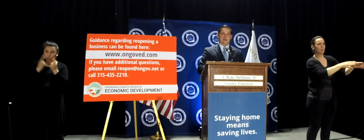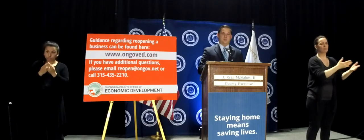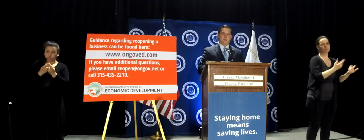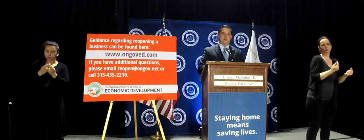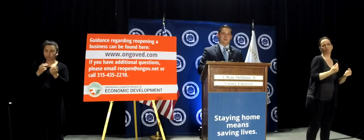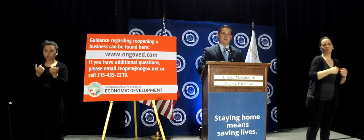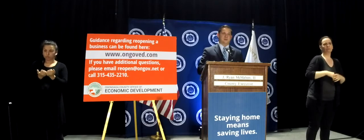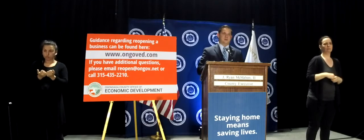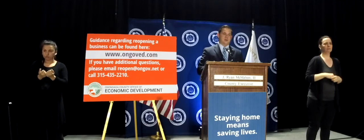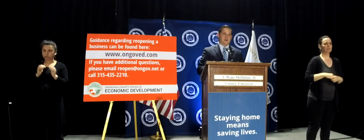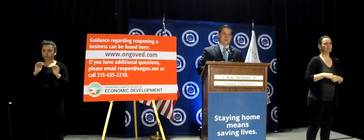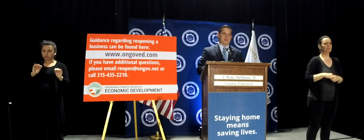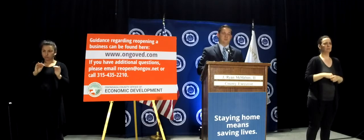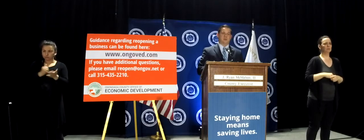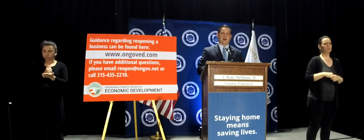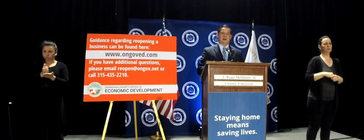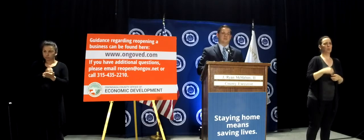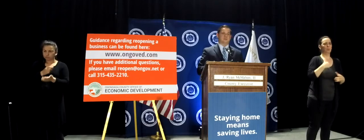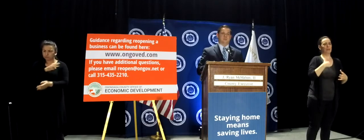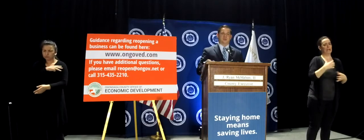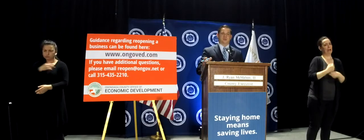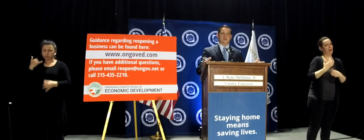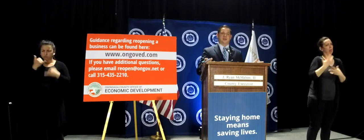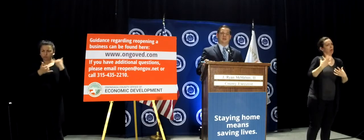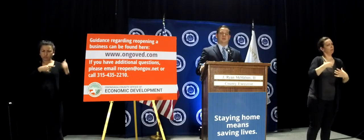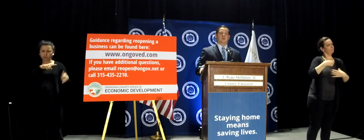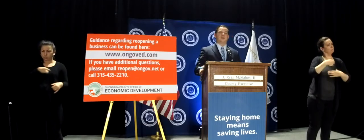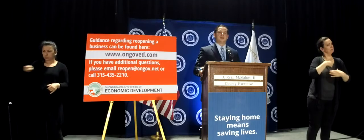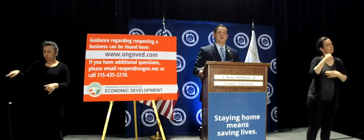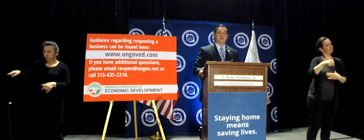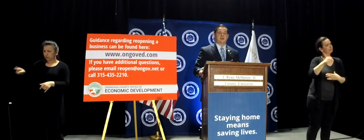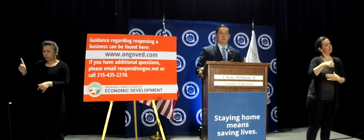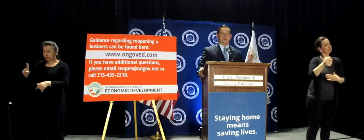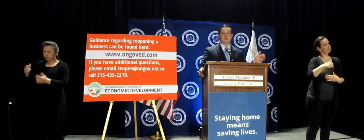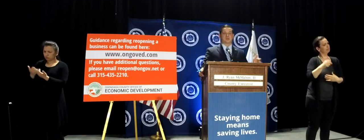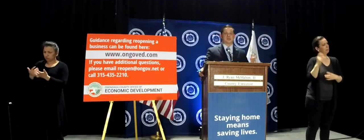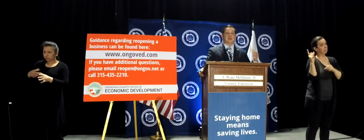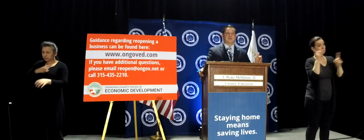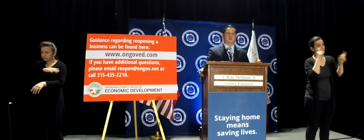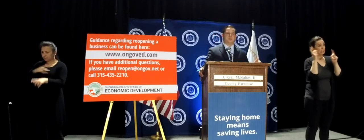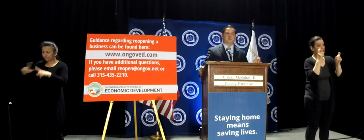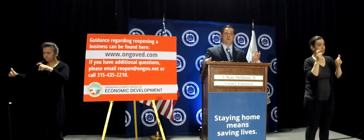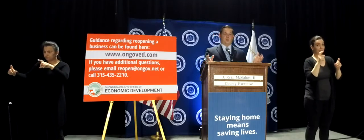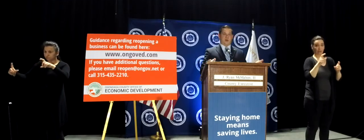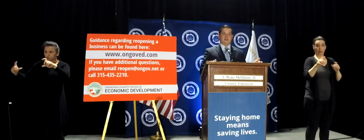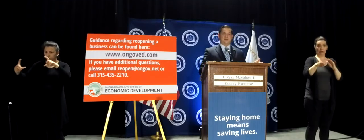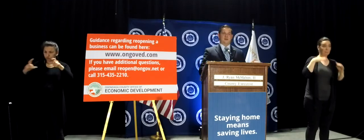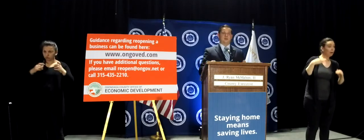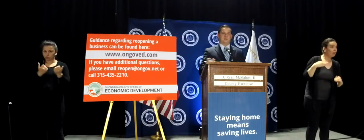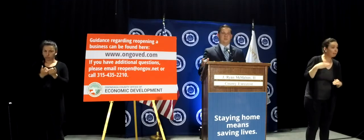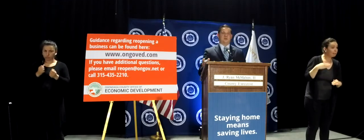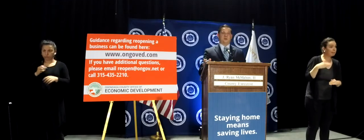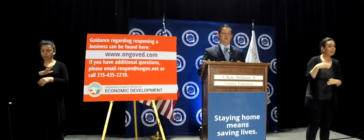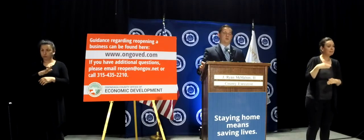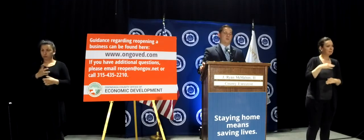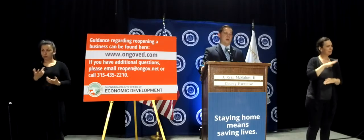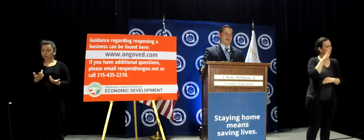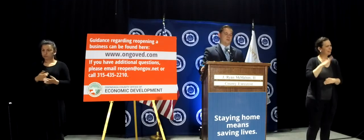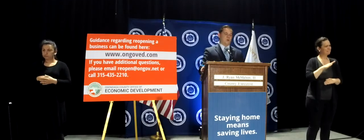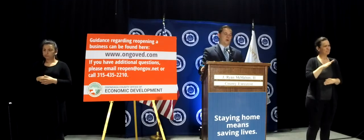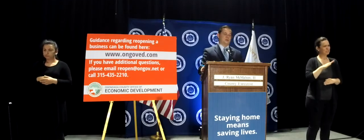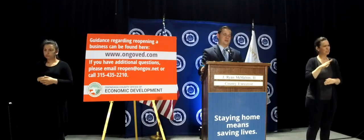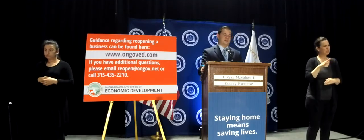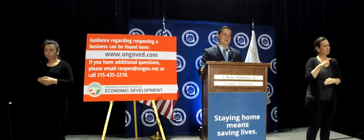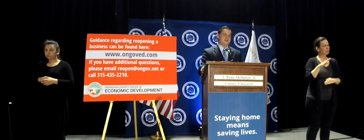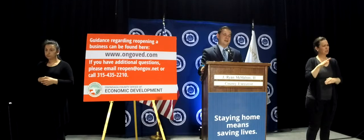got a lot of complaints. There's a lot of pictures taken. There's never pictures taken of people doing the right thing, only when people are doing